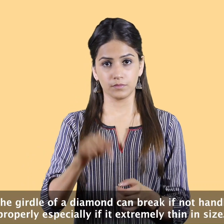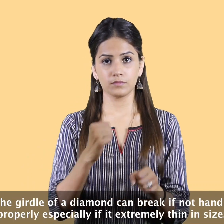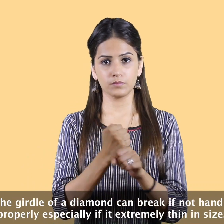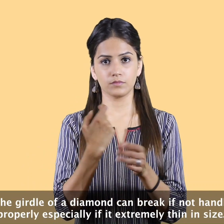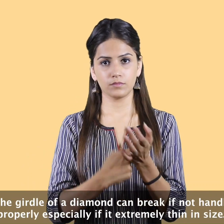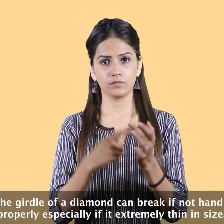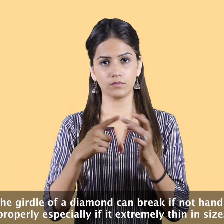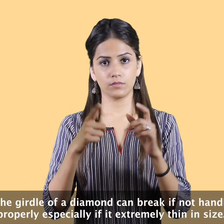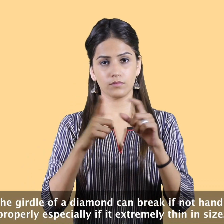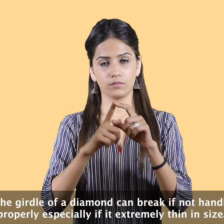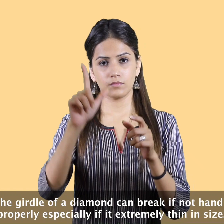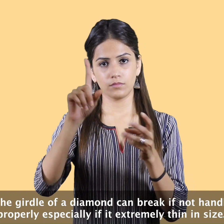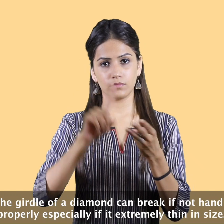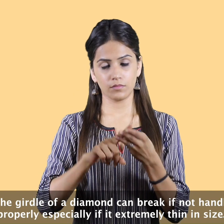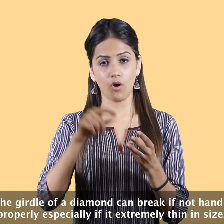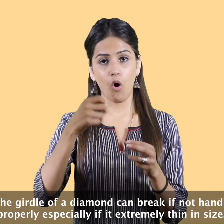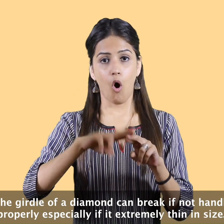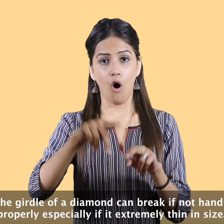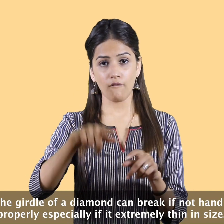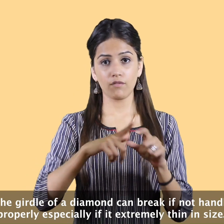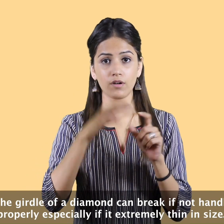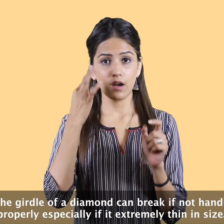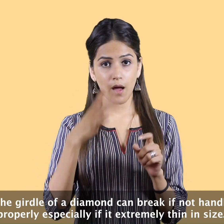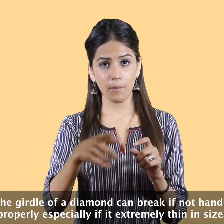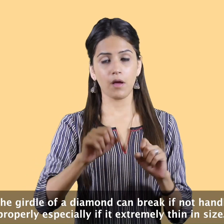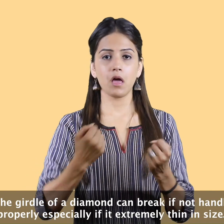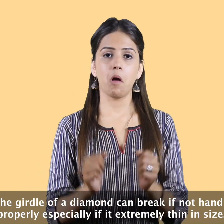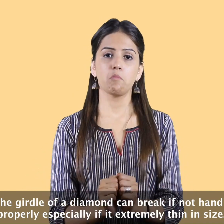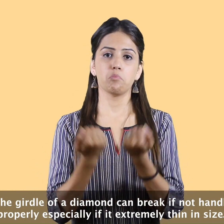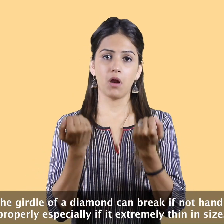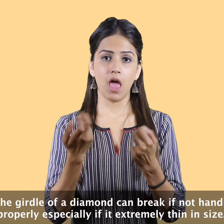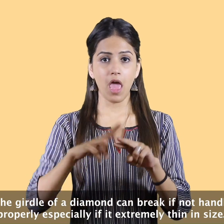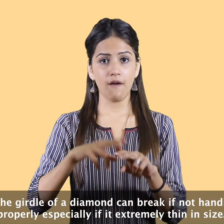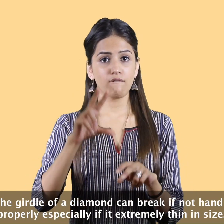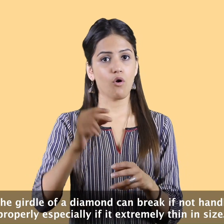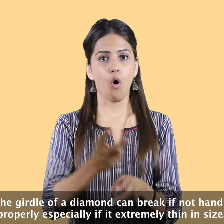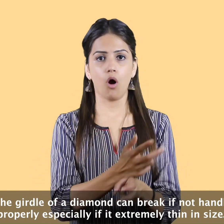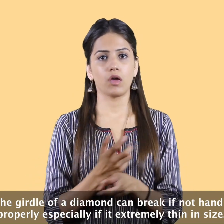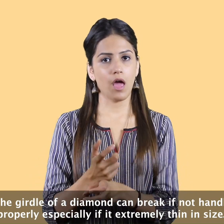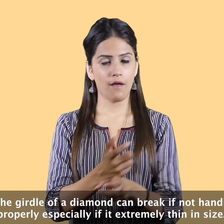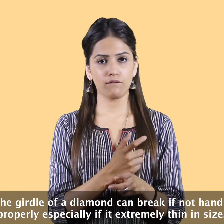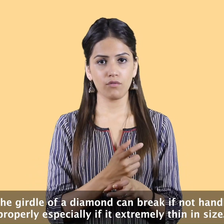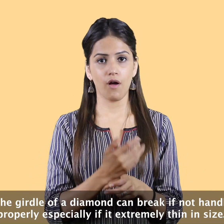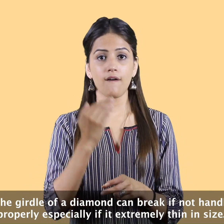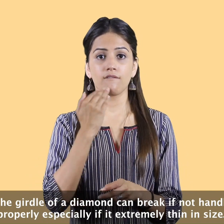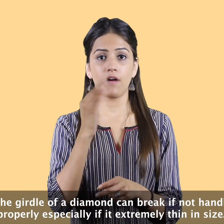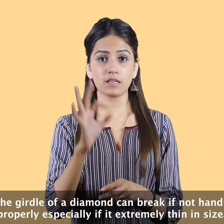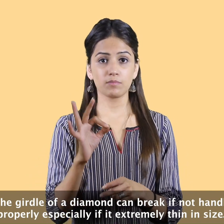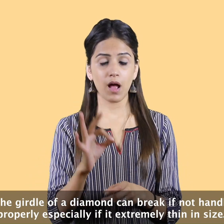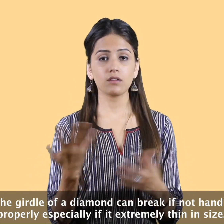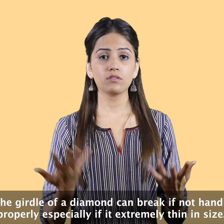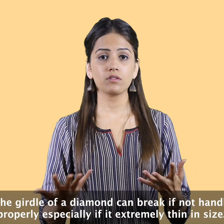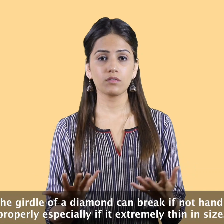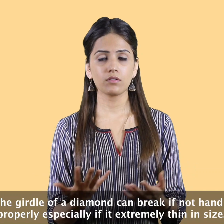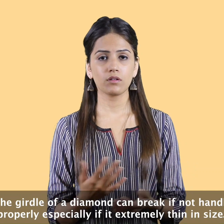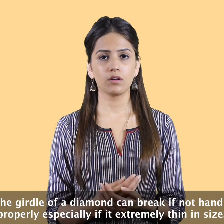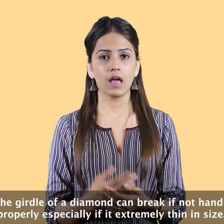The girdle of a diamond can break if not handled properly, especially if it is extremely thin in